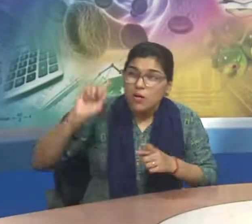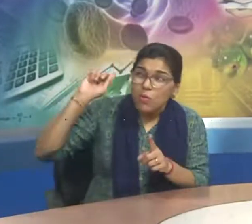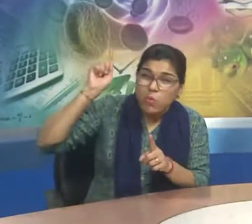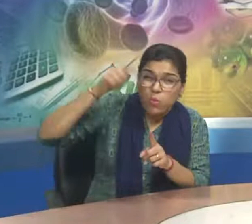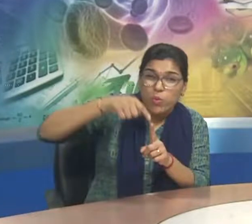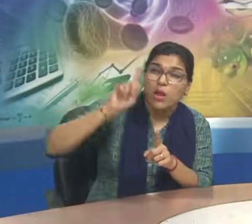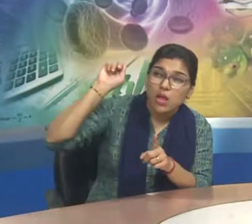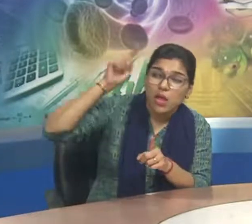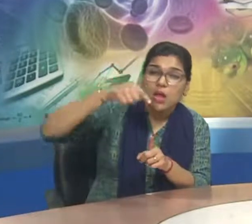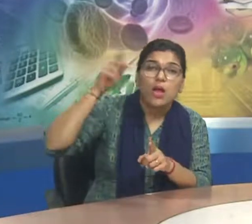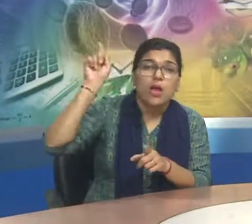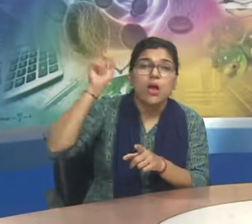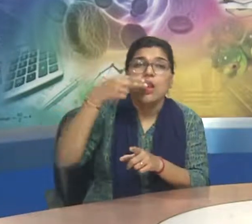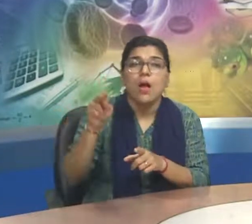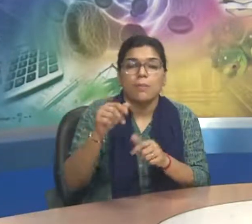ago